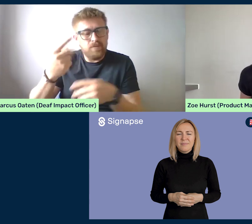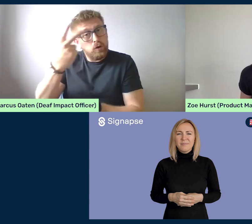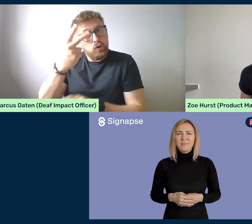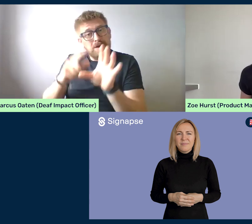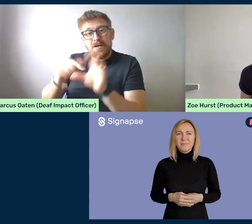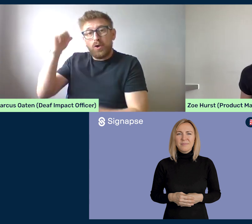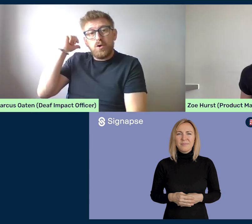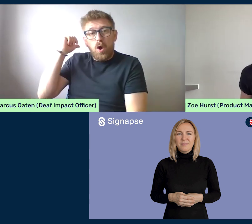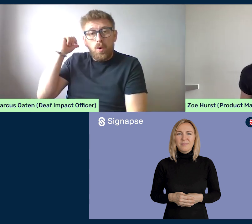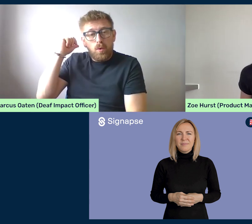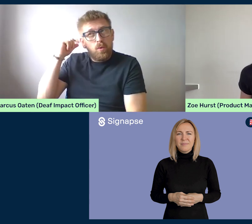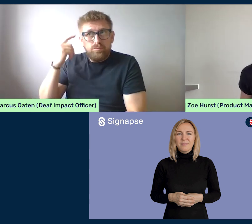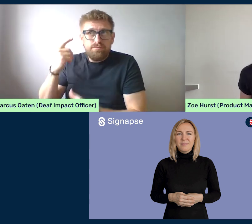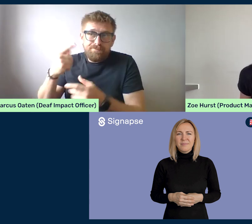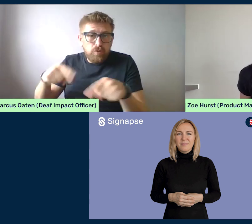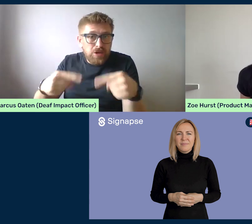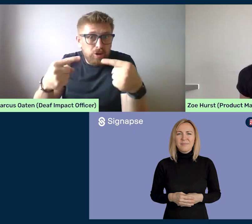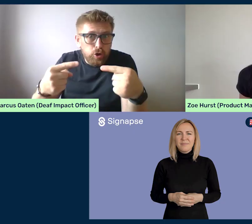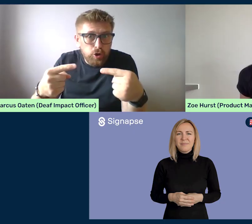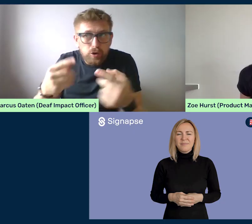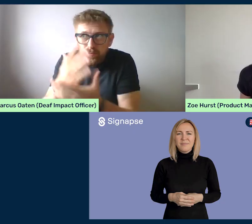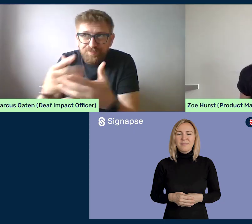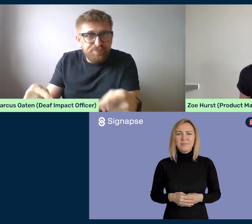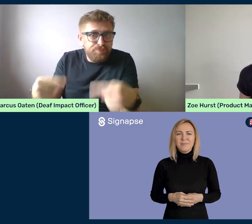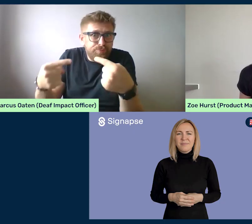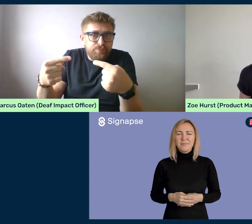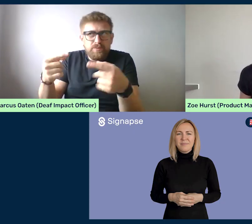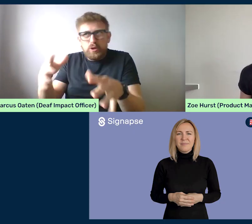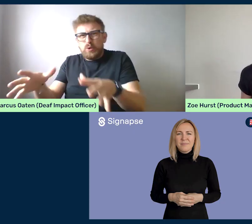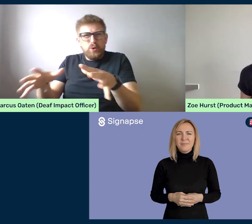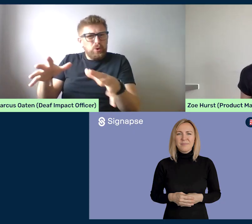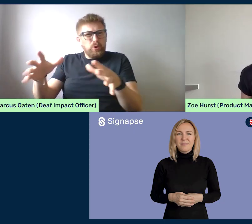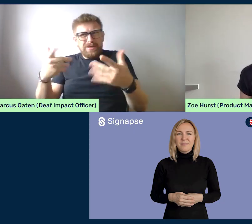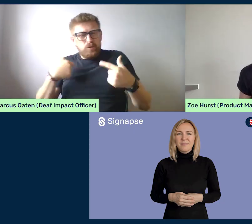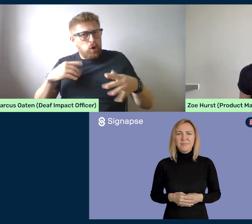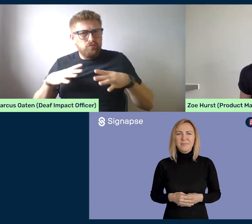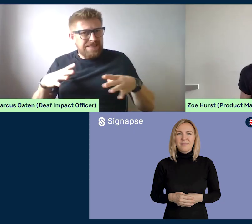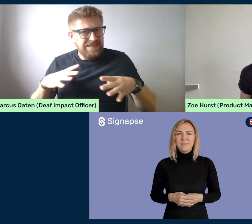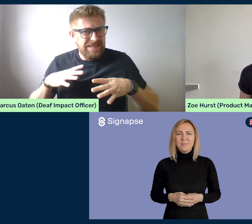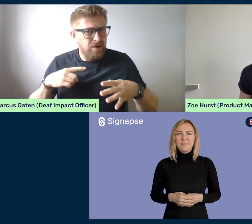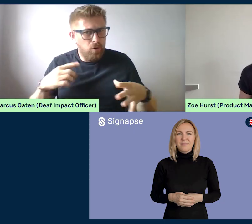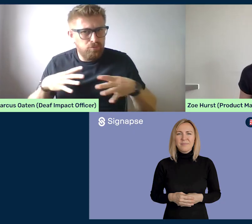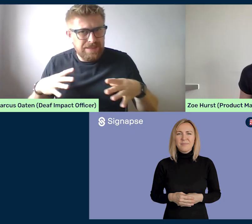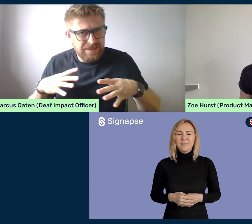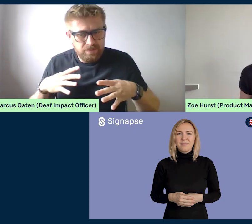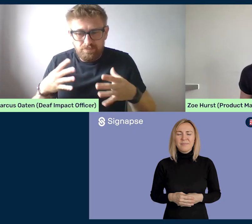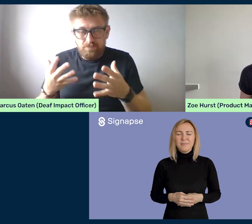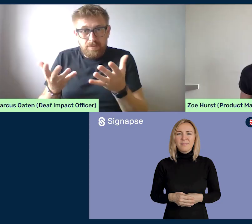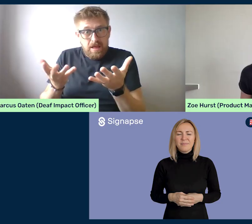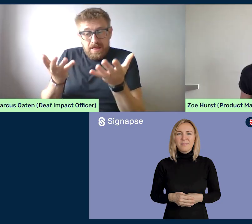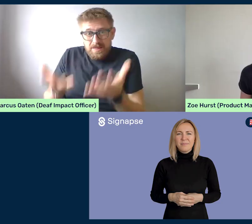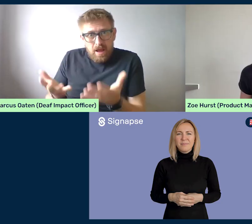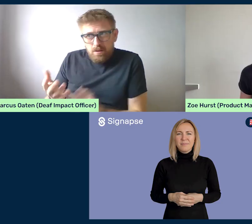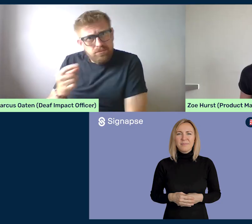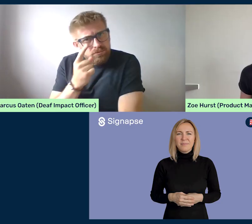news, there's websites, and 2 years ago, that would have been a challenge to put our AI on there to translate. It was